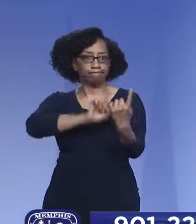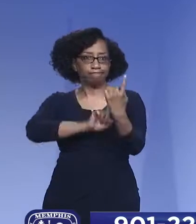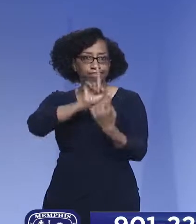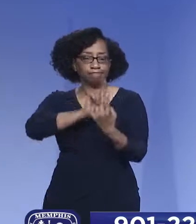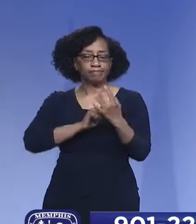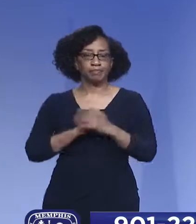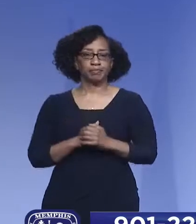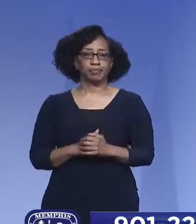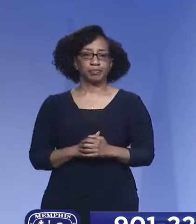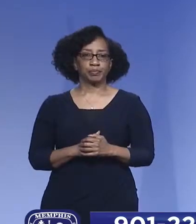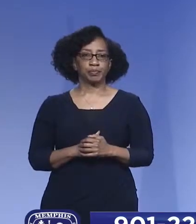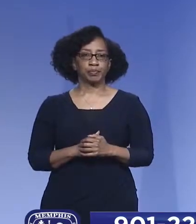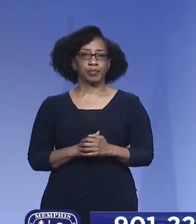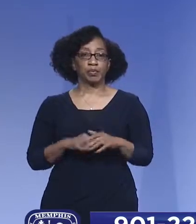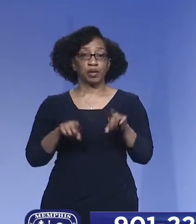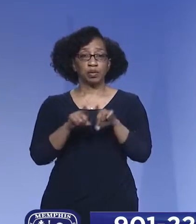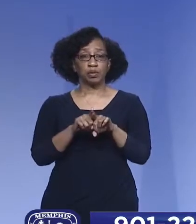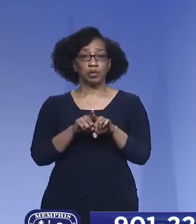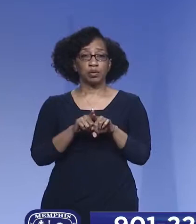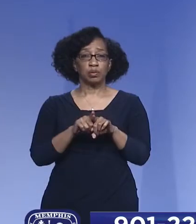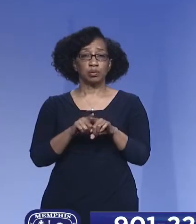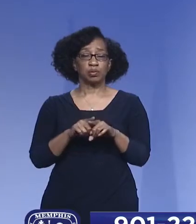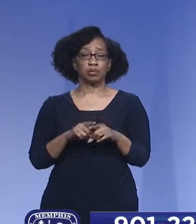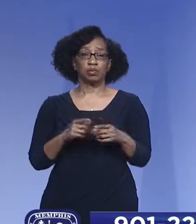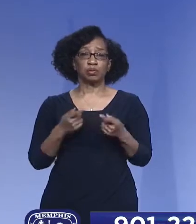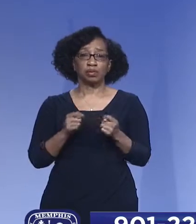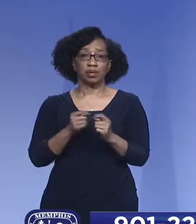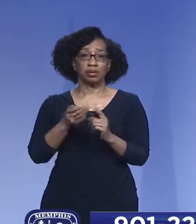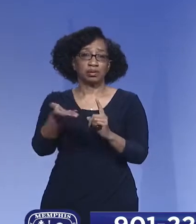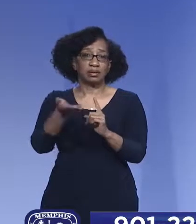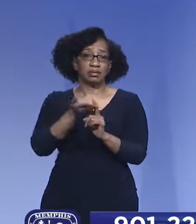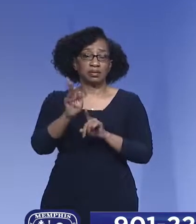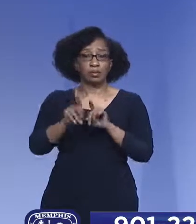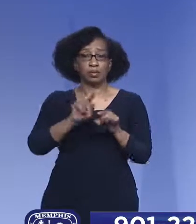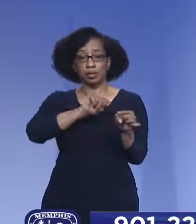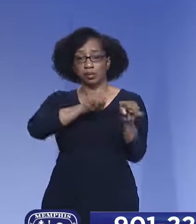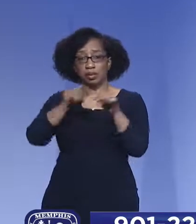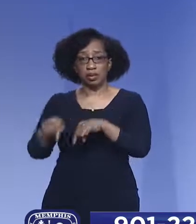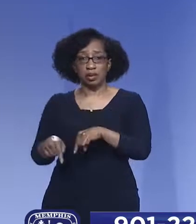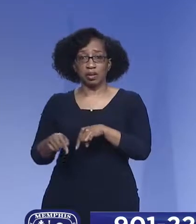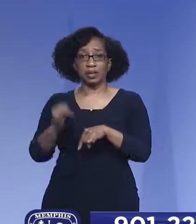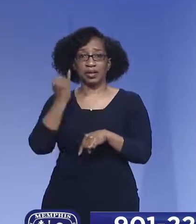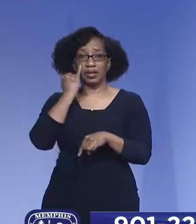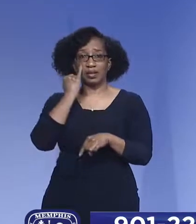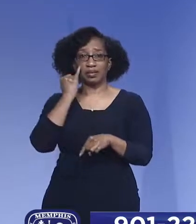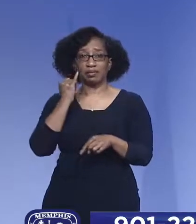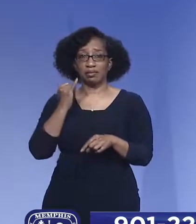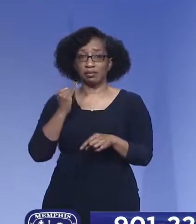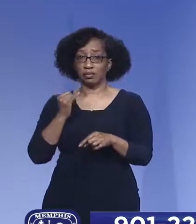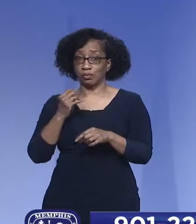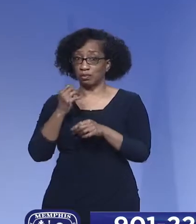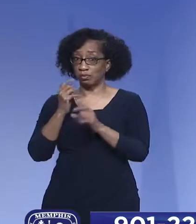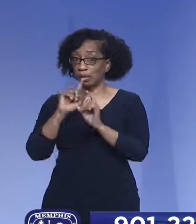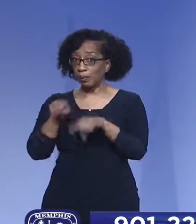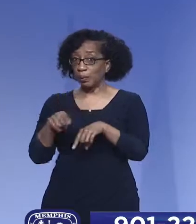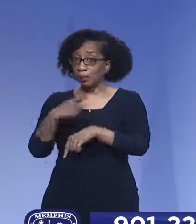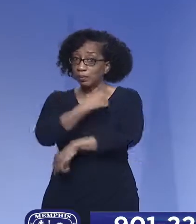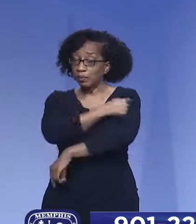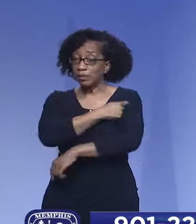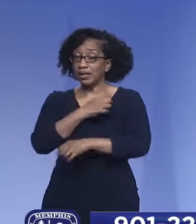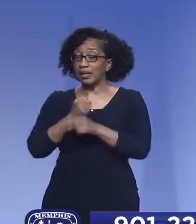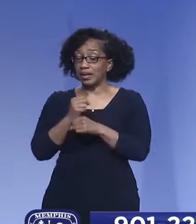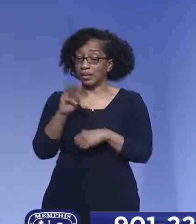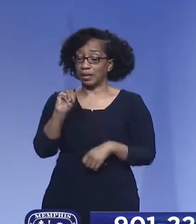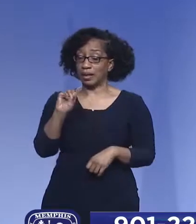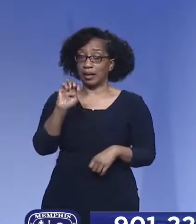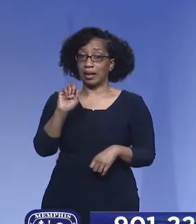we even incentivize people to come down and get a vaccine at the Pipkin building with a MemPop, one of our great local companies, and we had